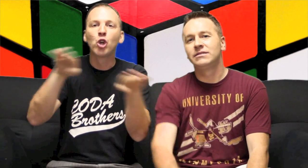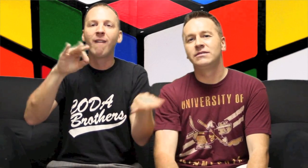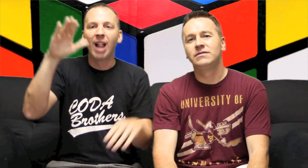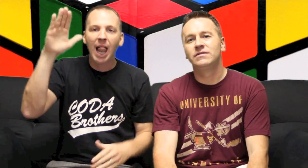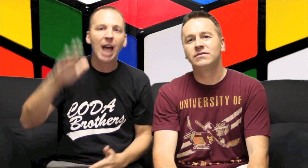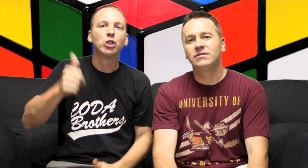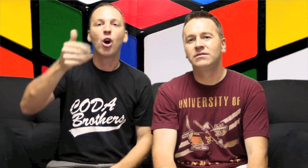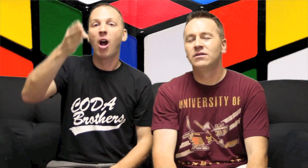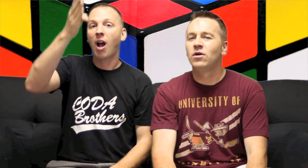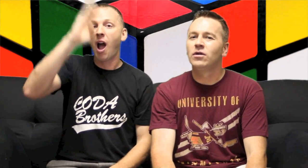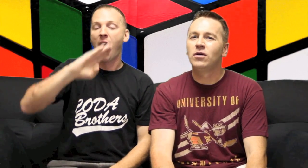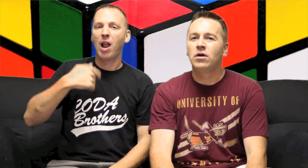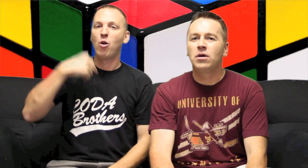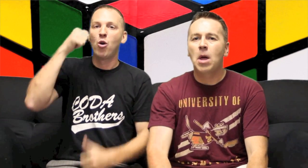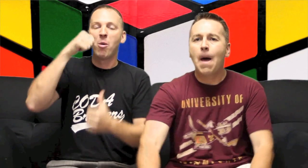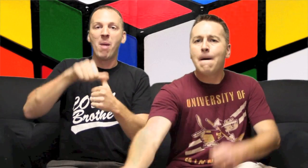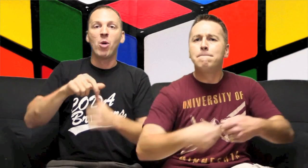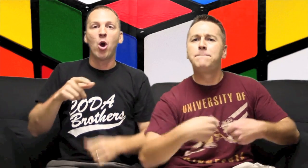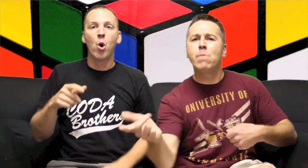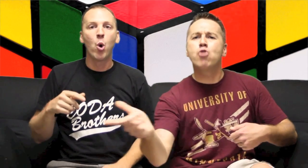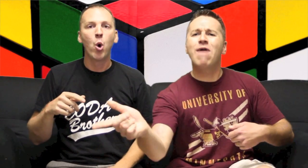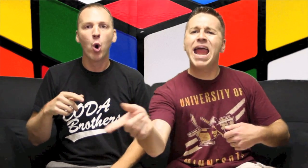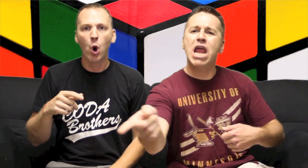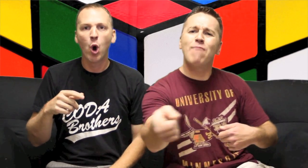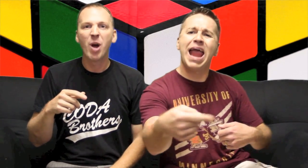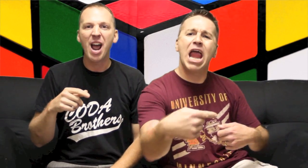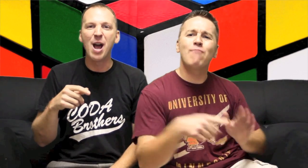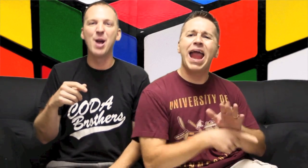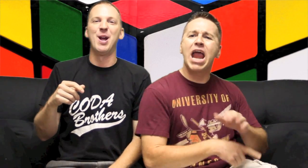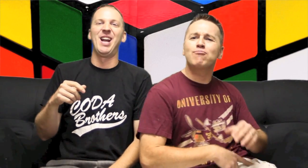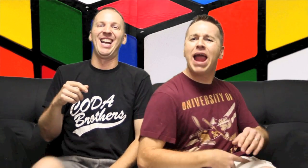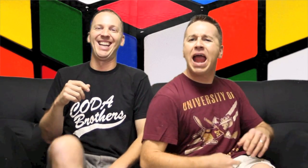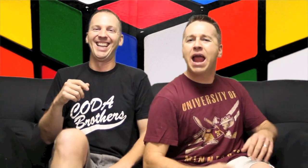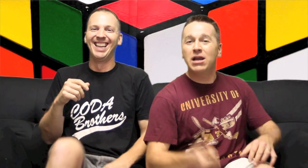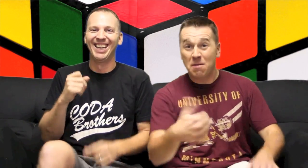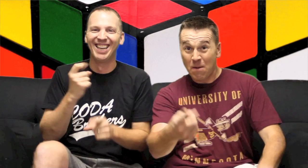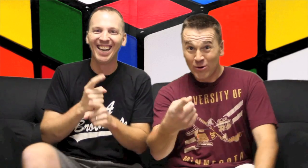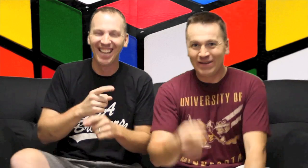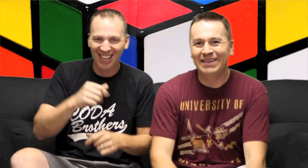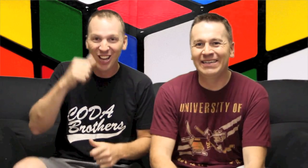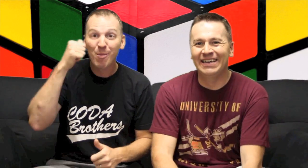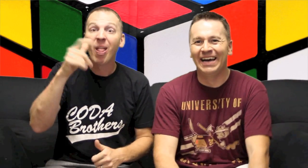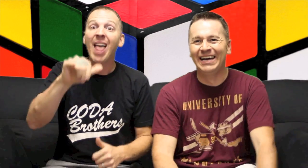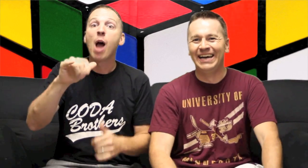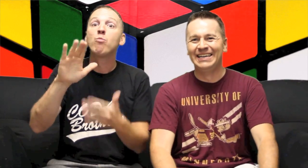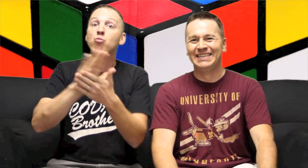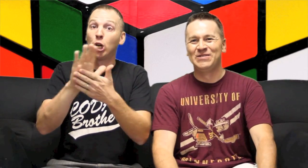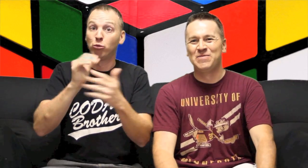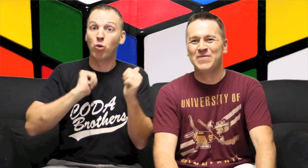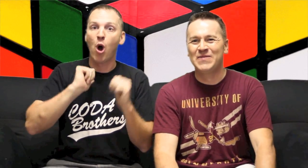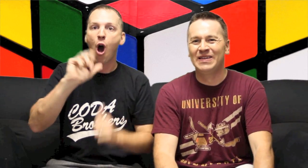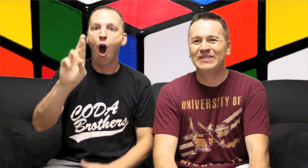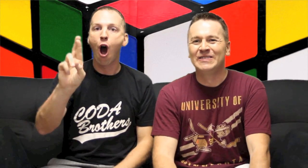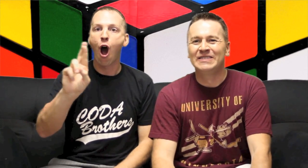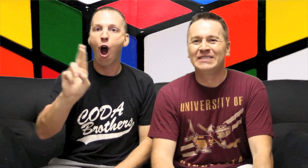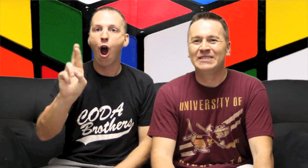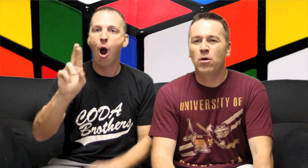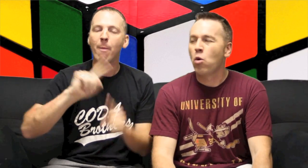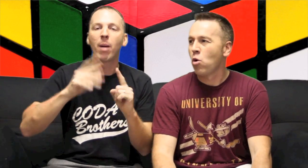1986. Children of a Lesser God. Oh. Boomerang, rang, rang, rang. Do you remember that? Yes. Now, that movie was rated